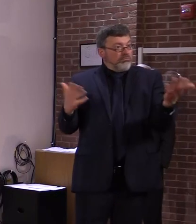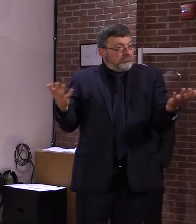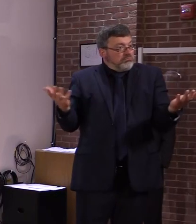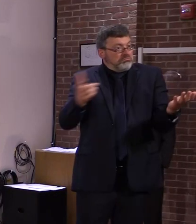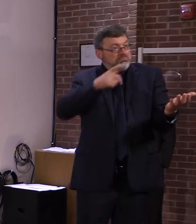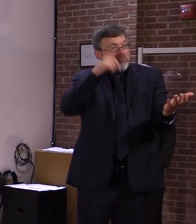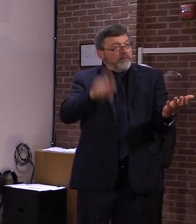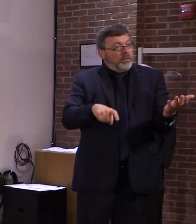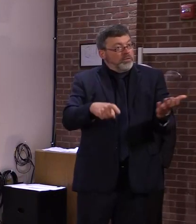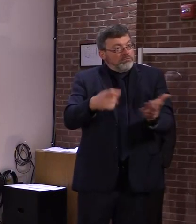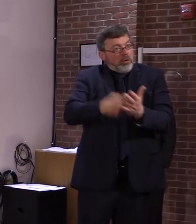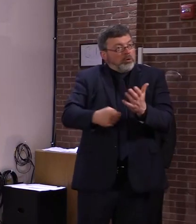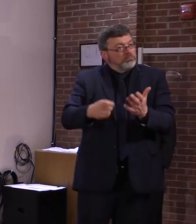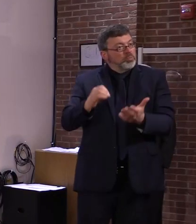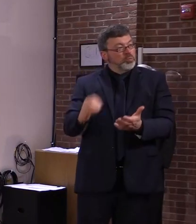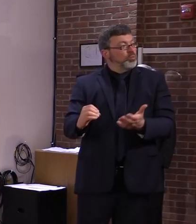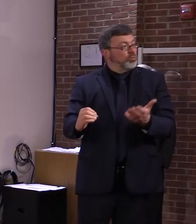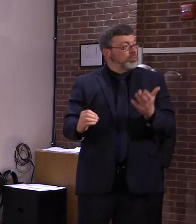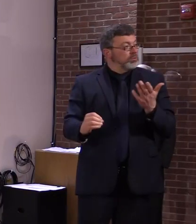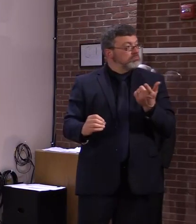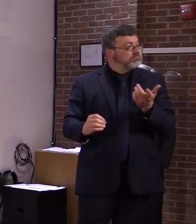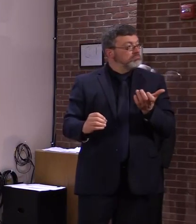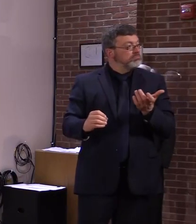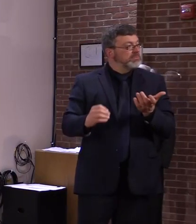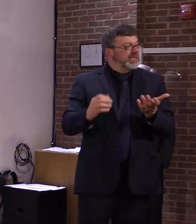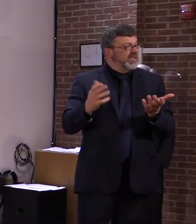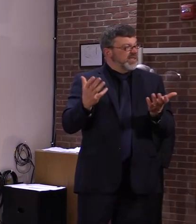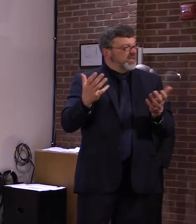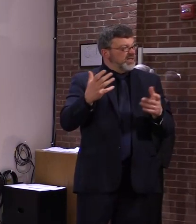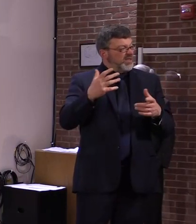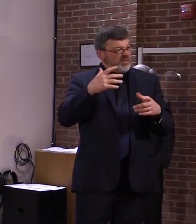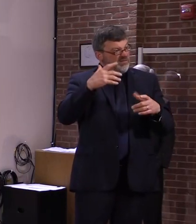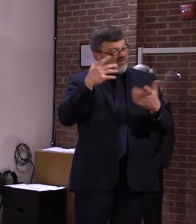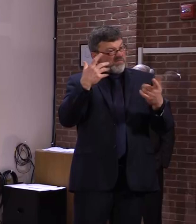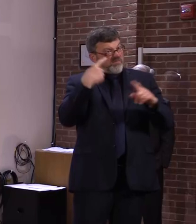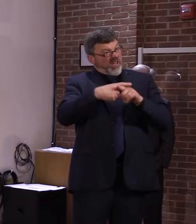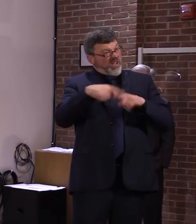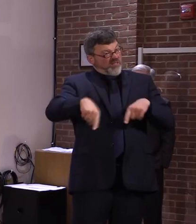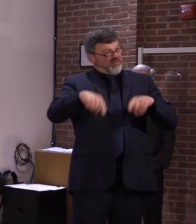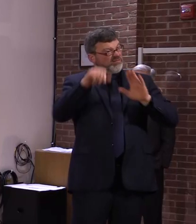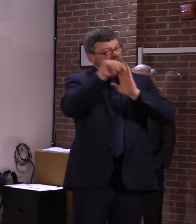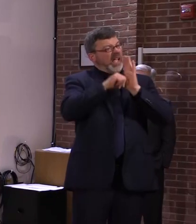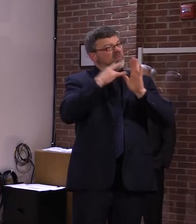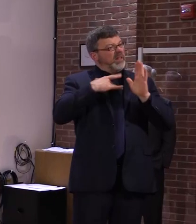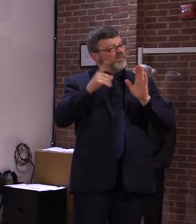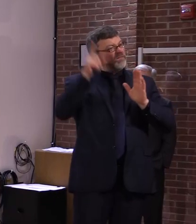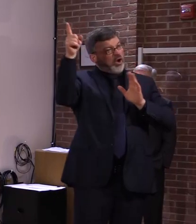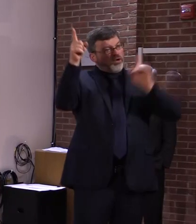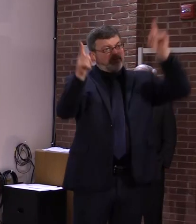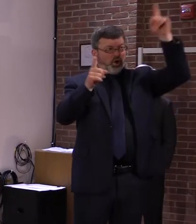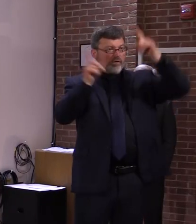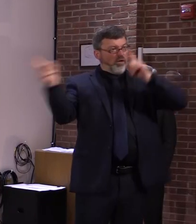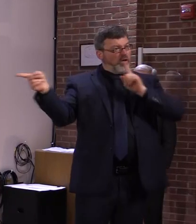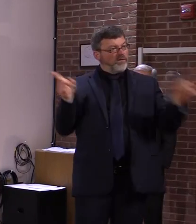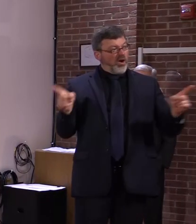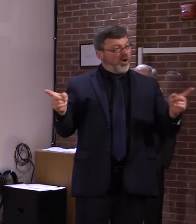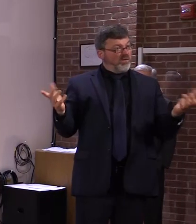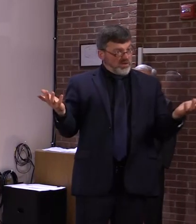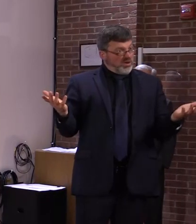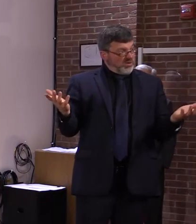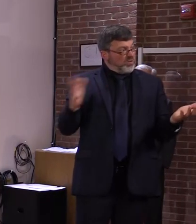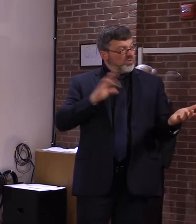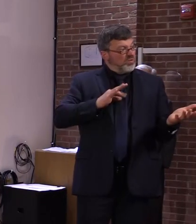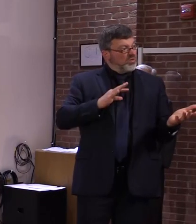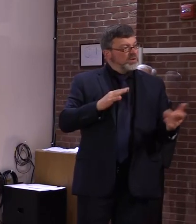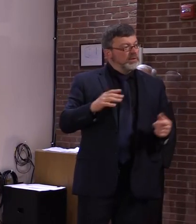telecommuting? Yeah, I don't have that, but I'm sure it exists somewhere, but I think it's significant. And it's not just in-state,